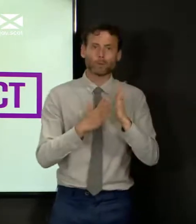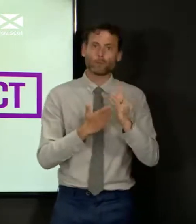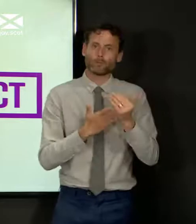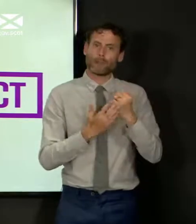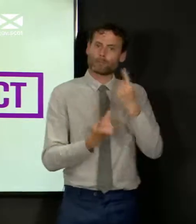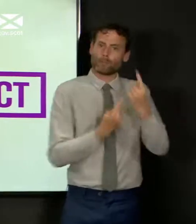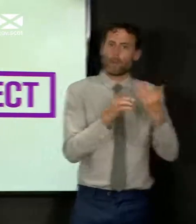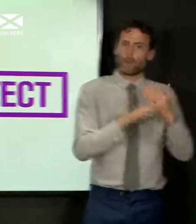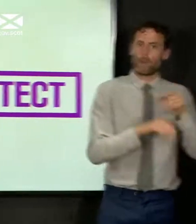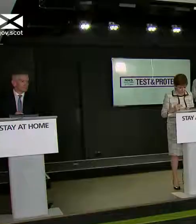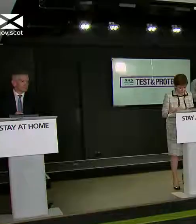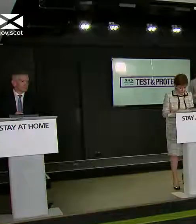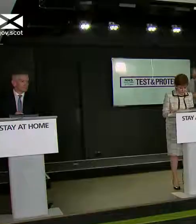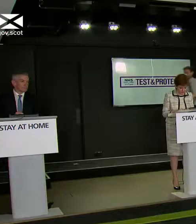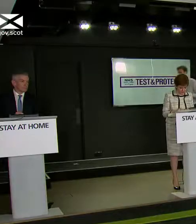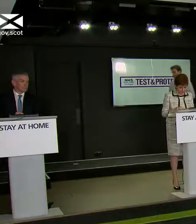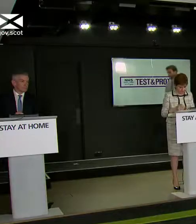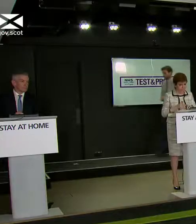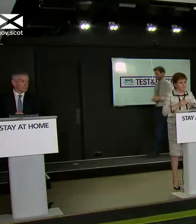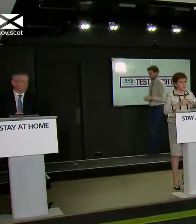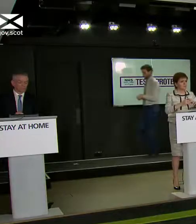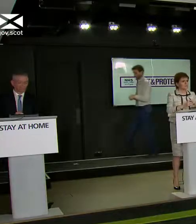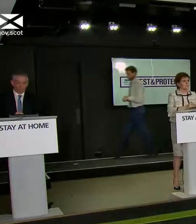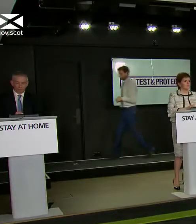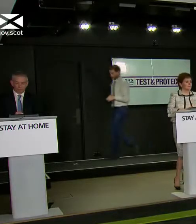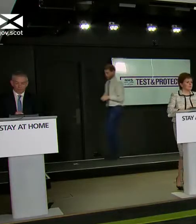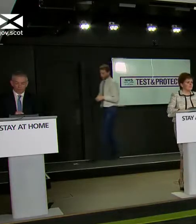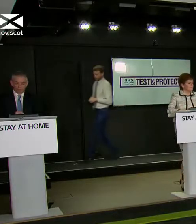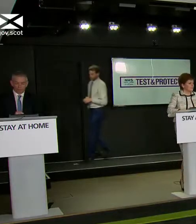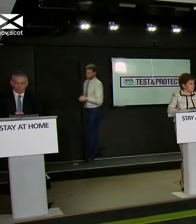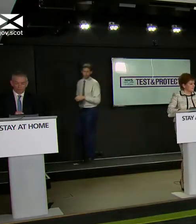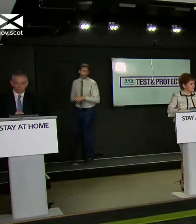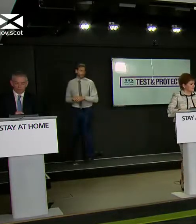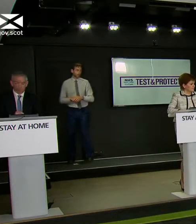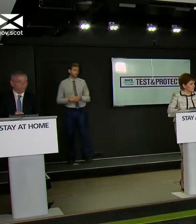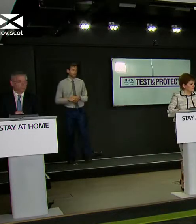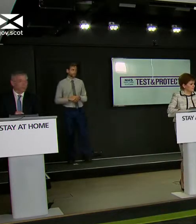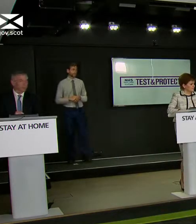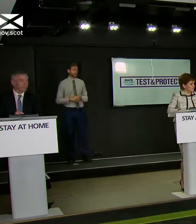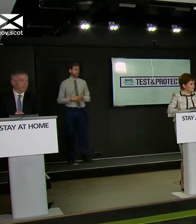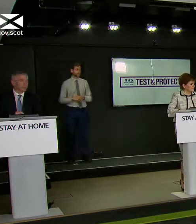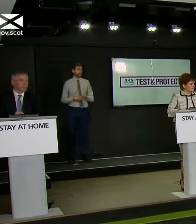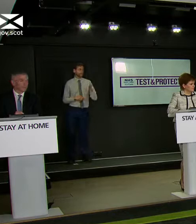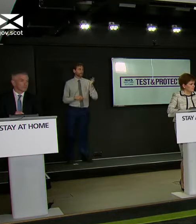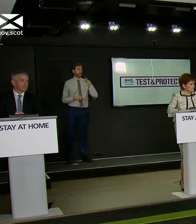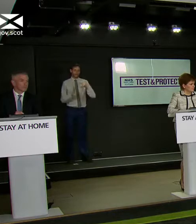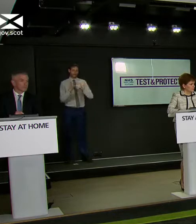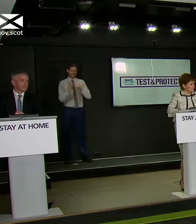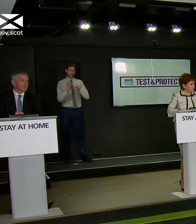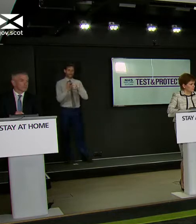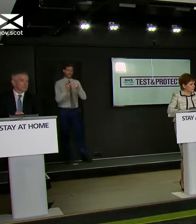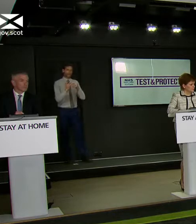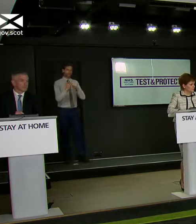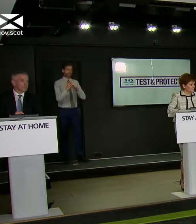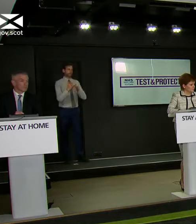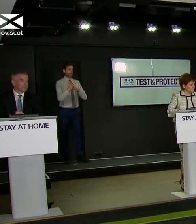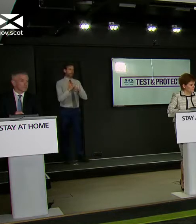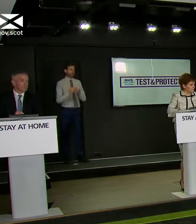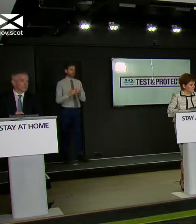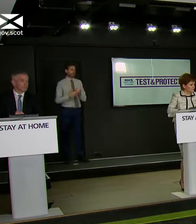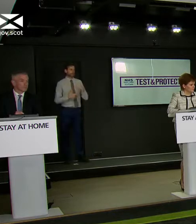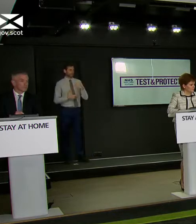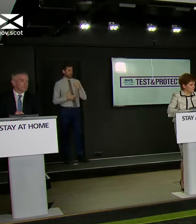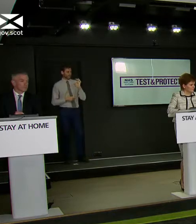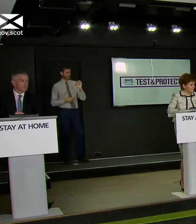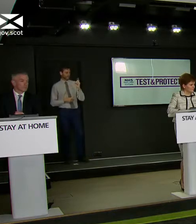patients. Thank you. Andrew Learman from The National. Thanks, First Minister. Can I ask a very specific and possibly stupid